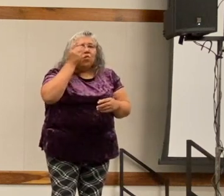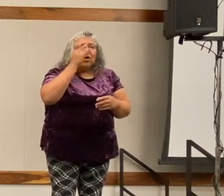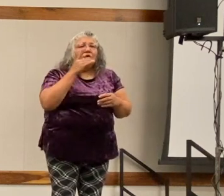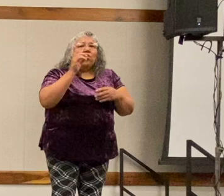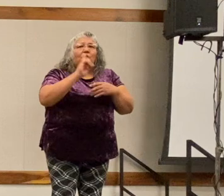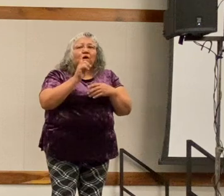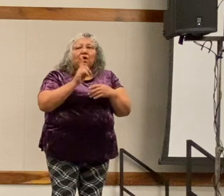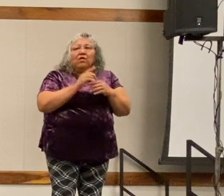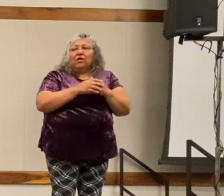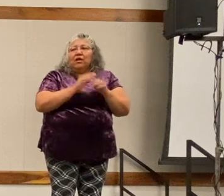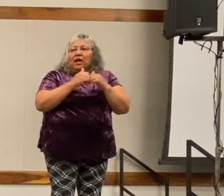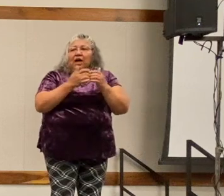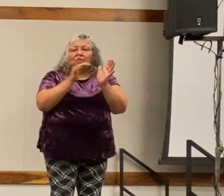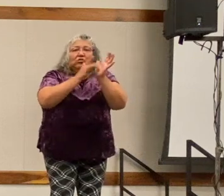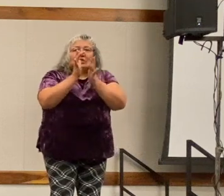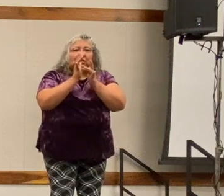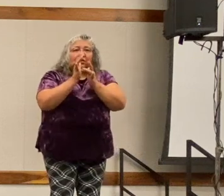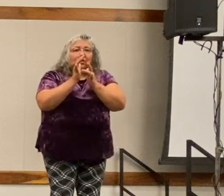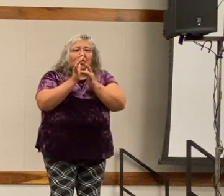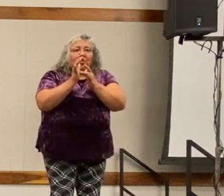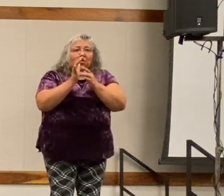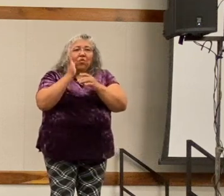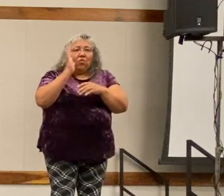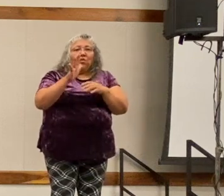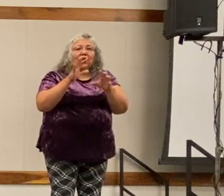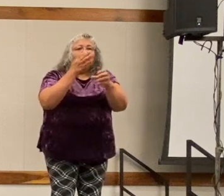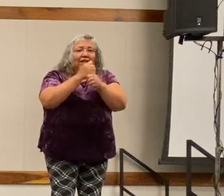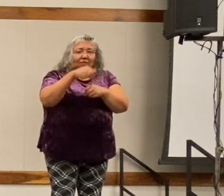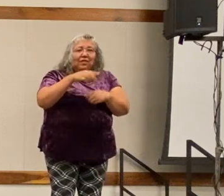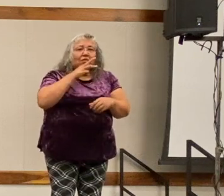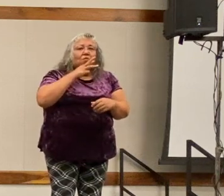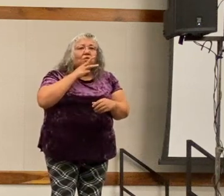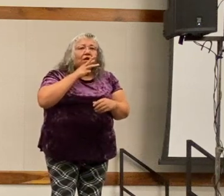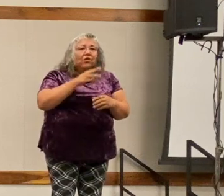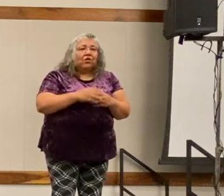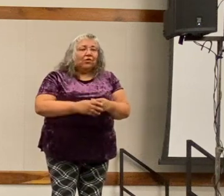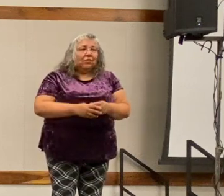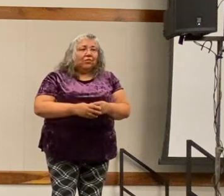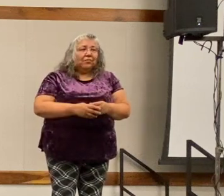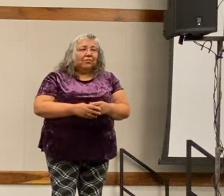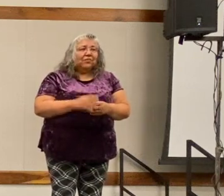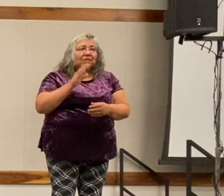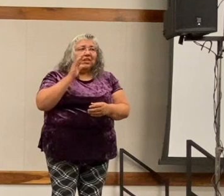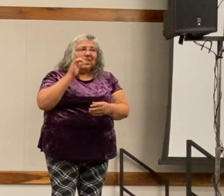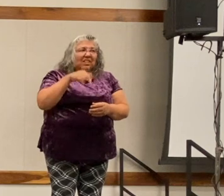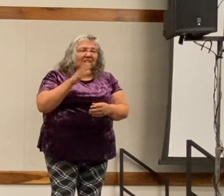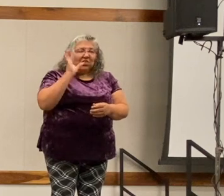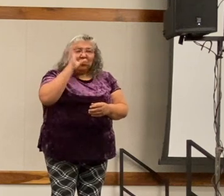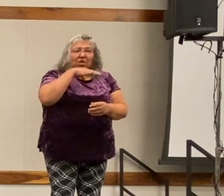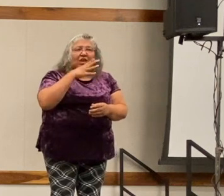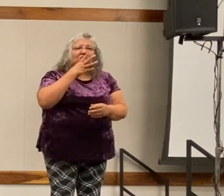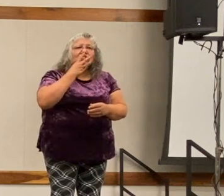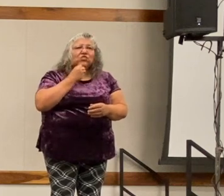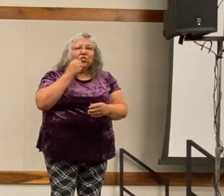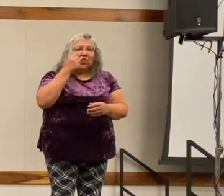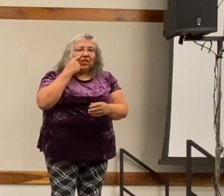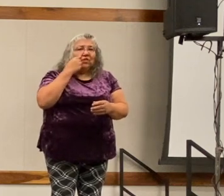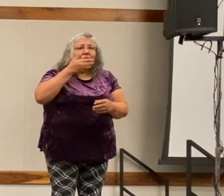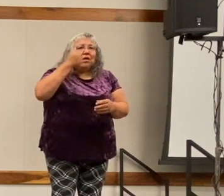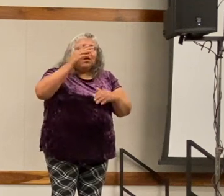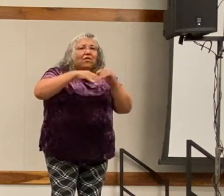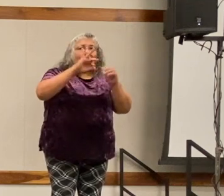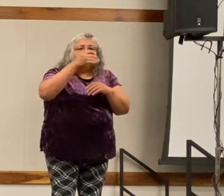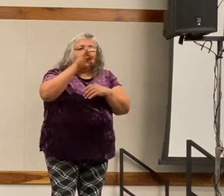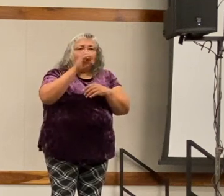where and how Jesus was going to get this water. Did this strange Jew think he was better than Jacob